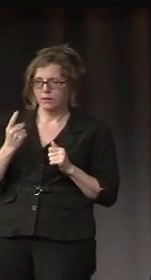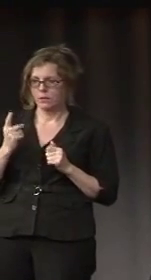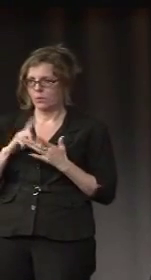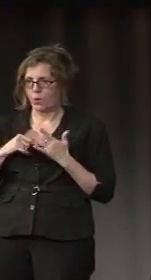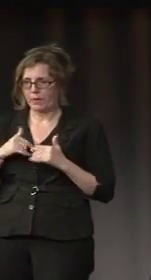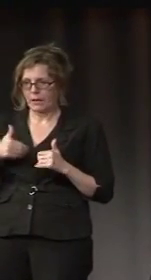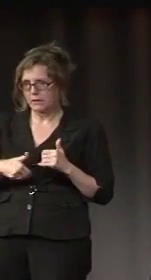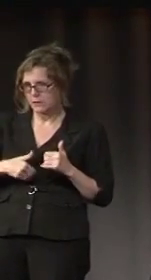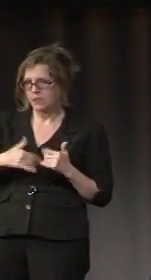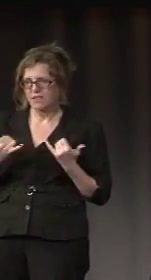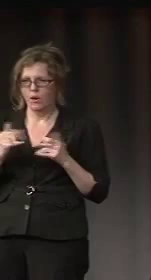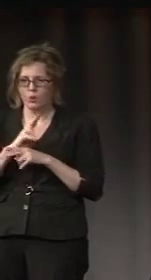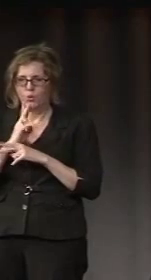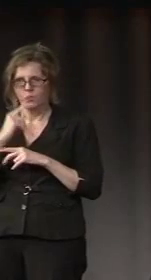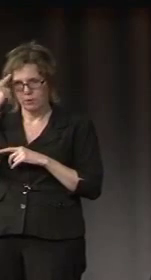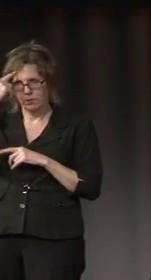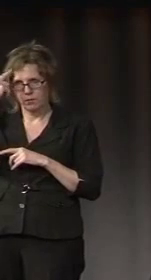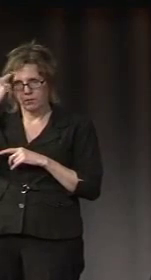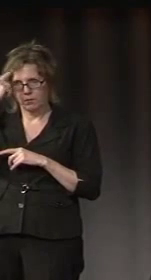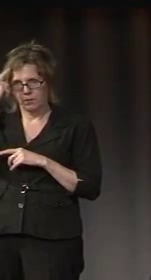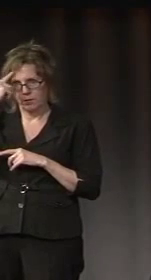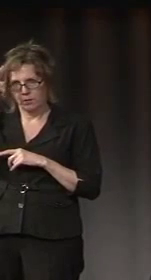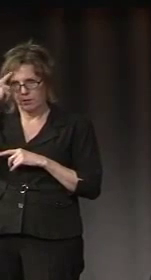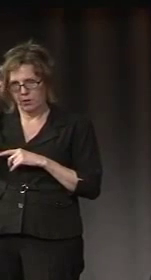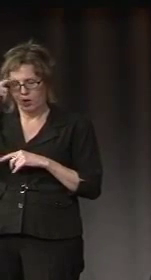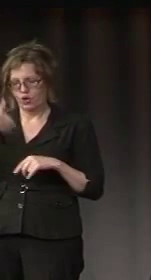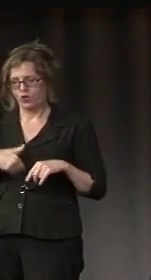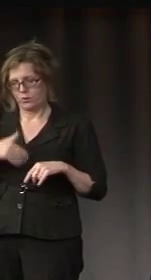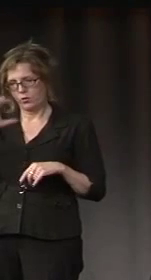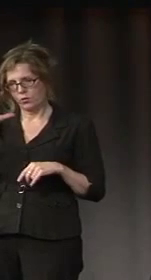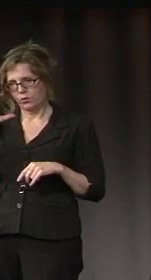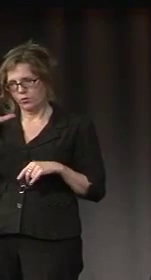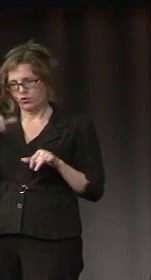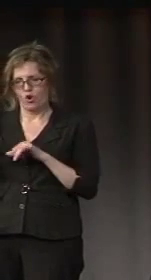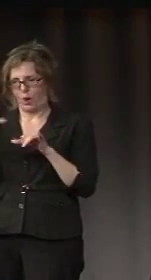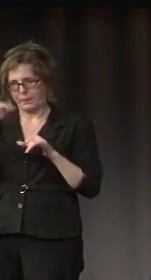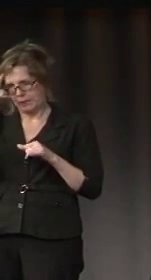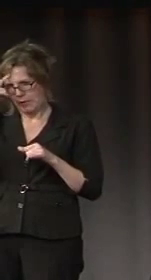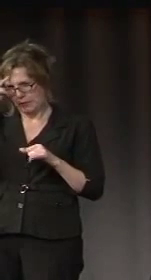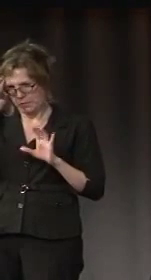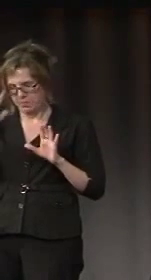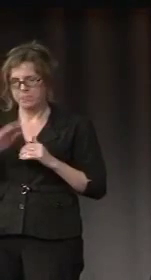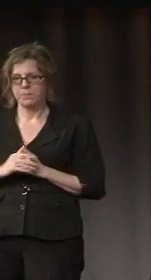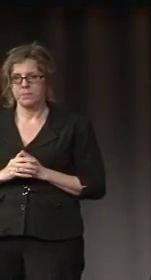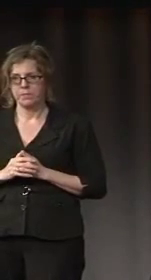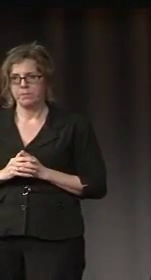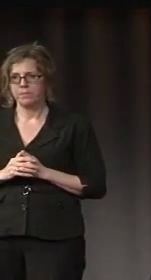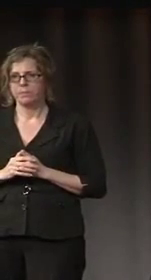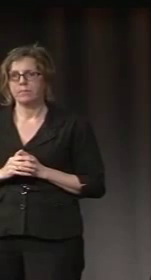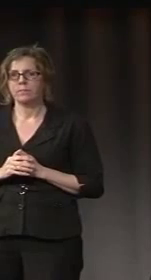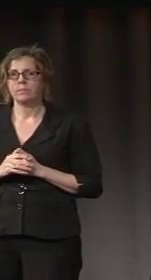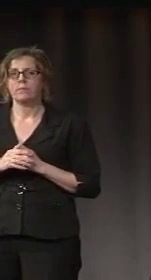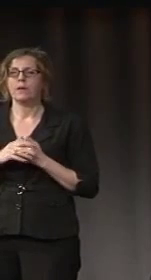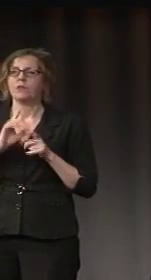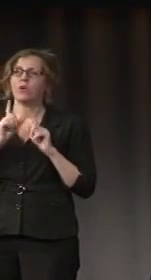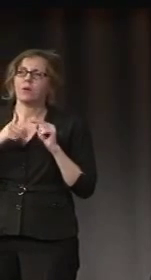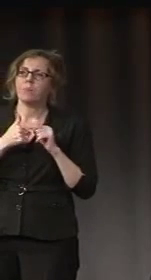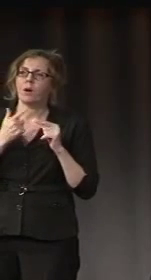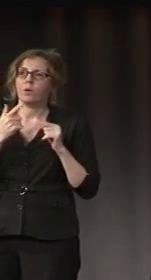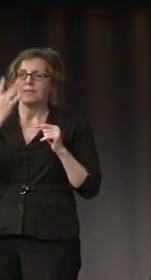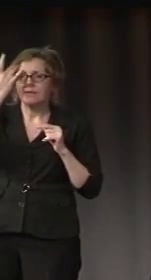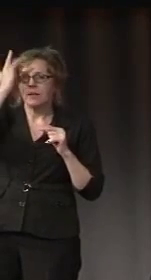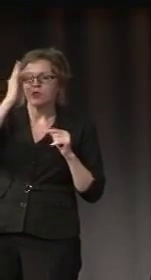now, you know, common sense. It's essentially what I'm saying is human intelligence, not at the level of, you